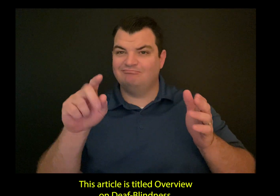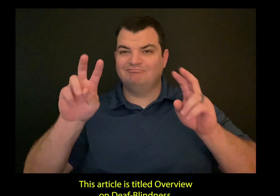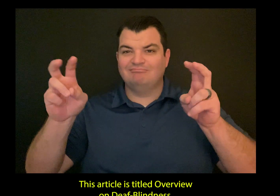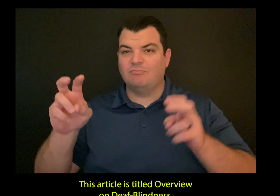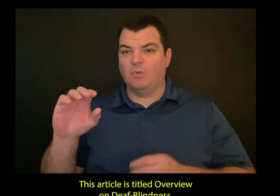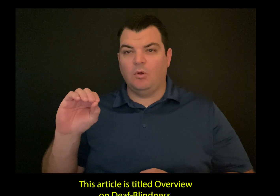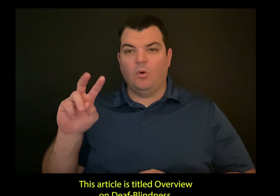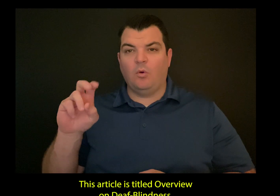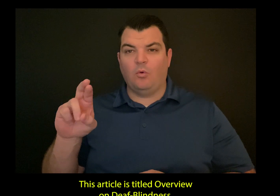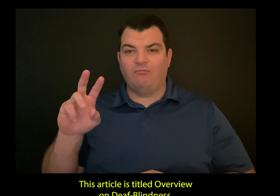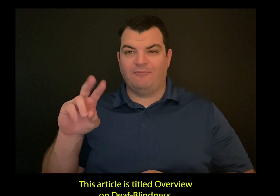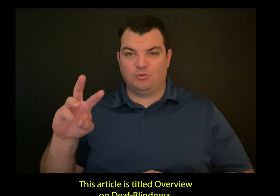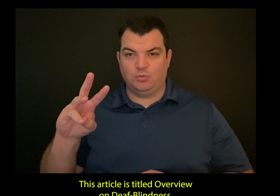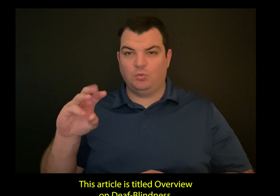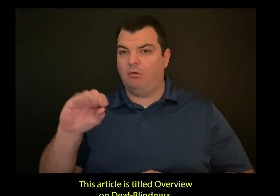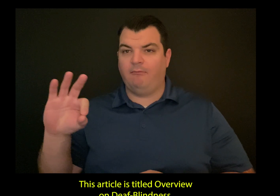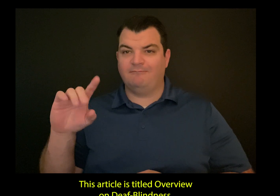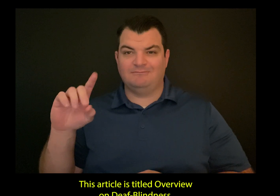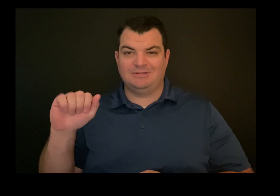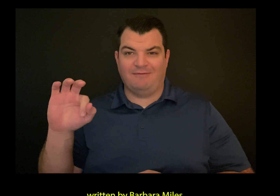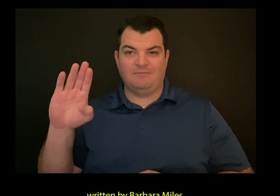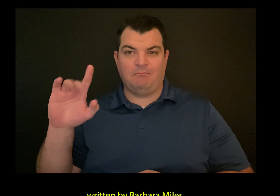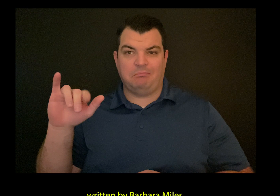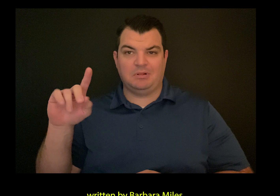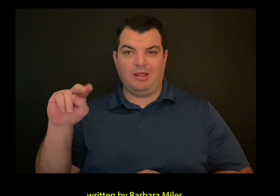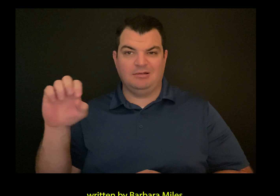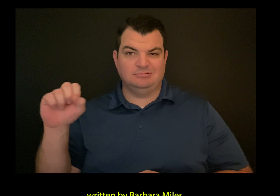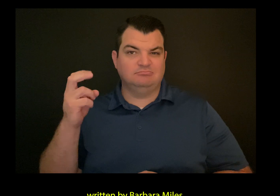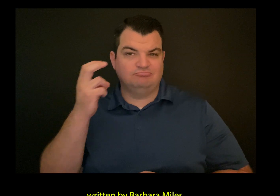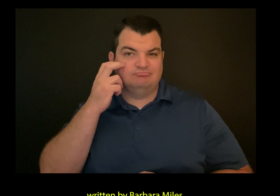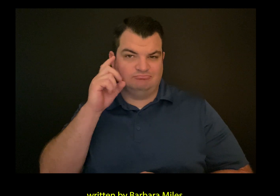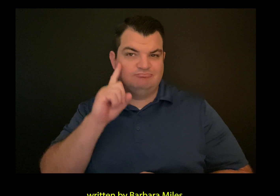This article is titled Overview on Deafblindness, written by Barbara Miles.